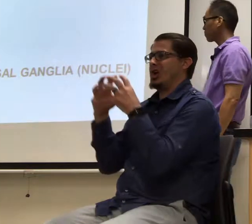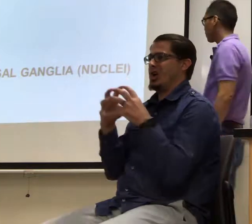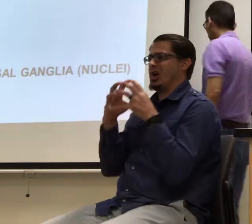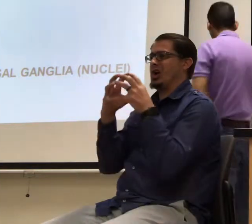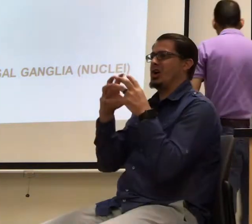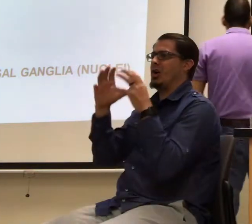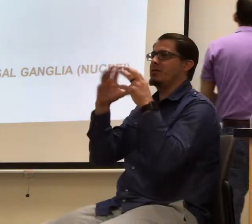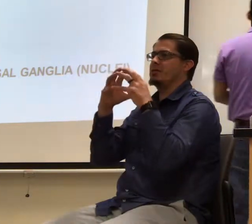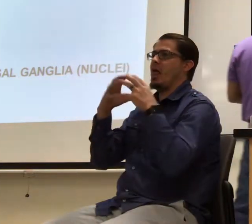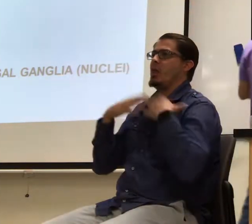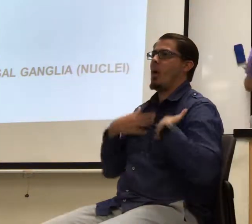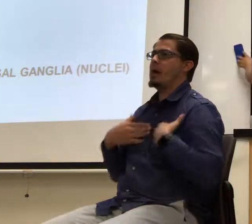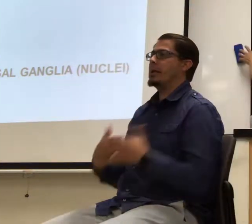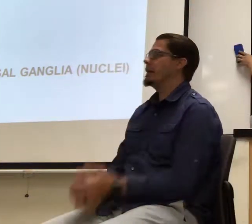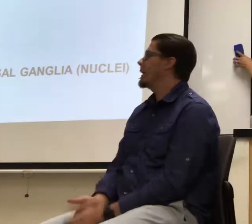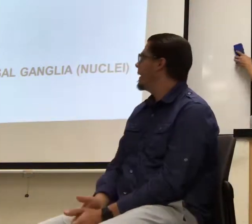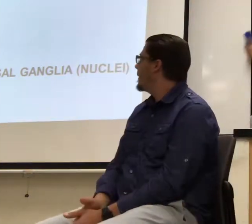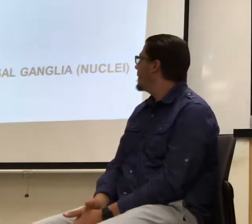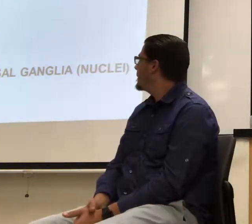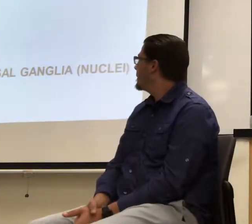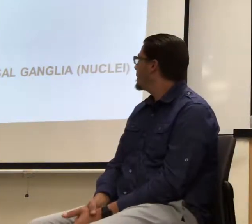Okay.